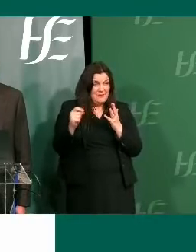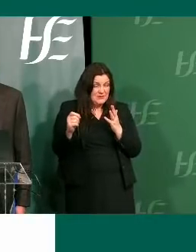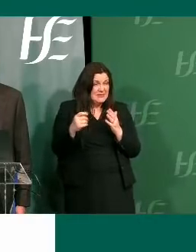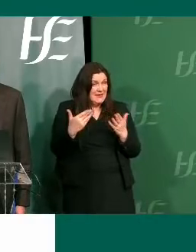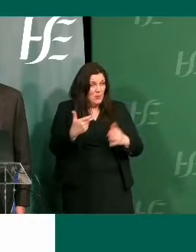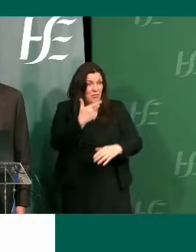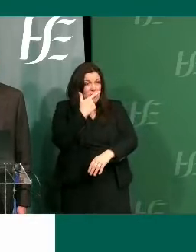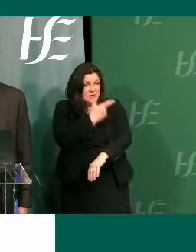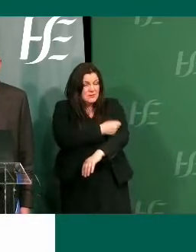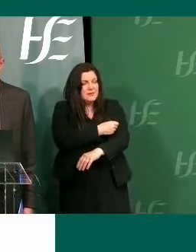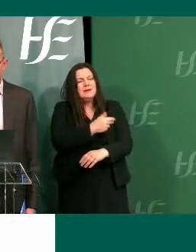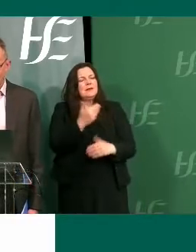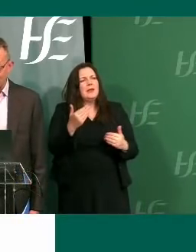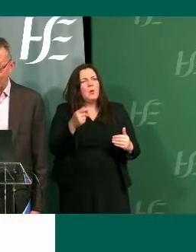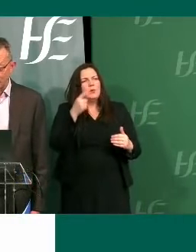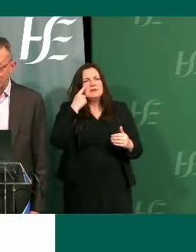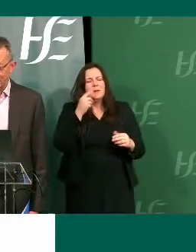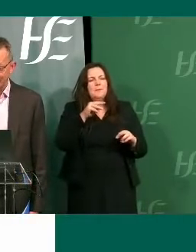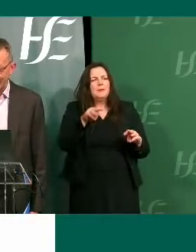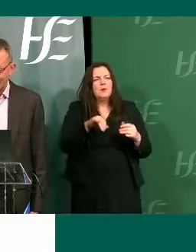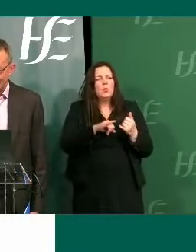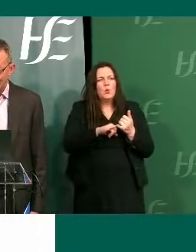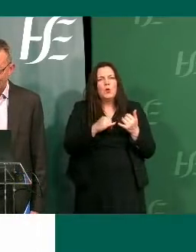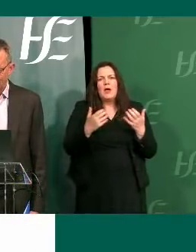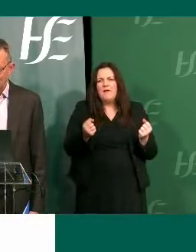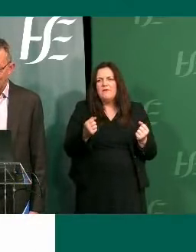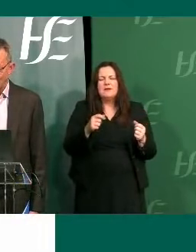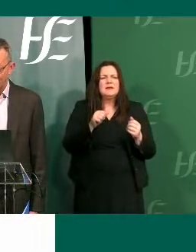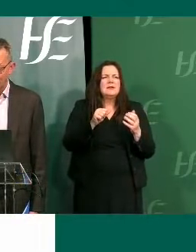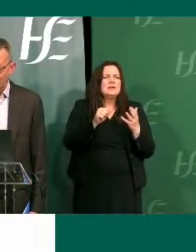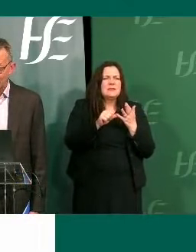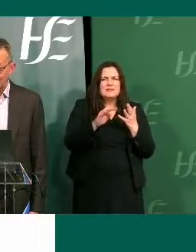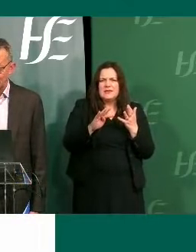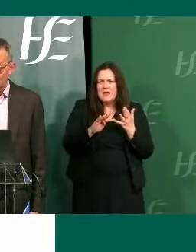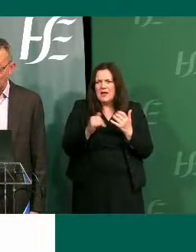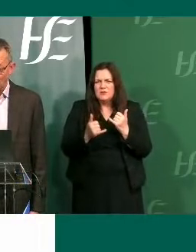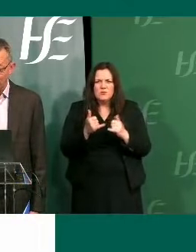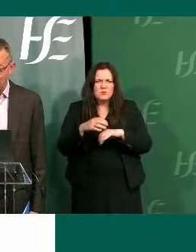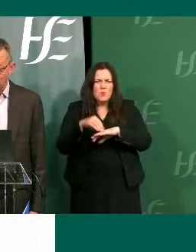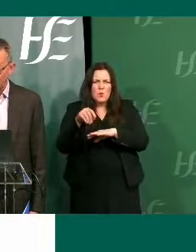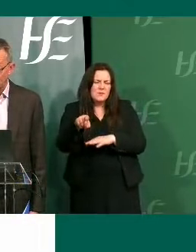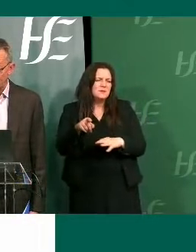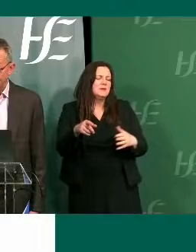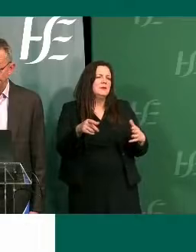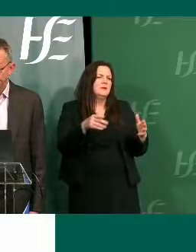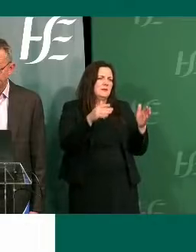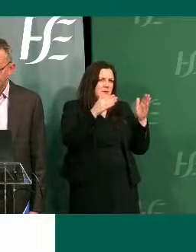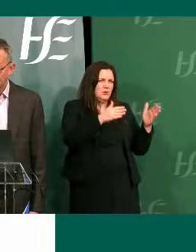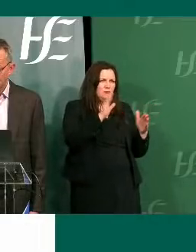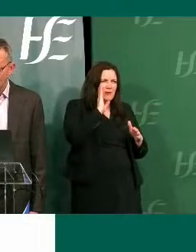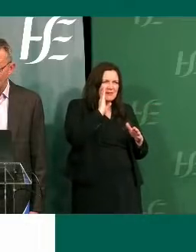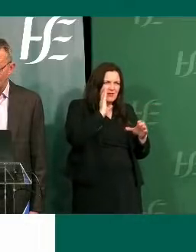crossed eligibility thresholds of the 69s, residential care facilities for younger age groups.